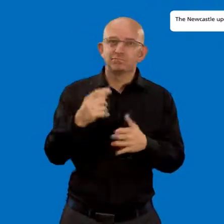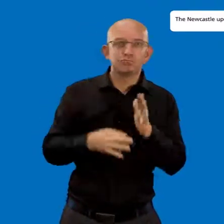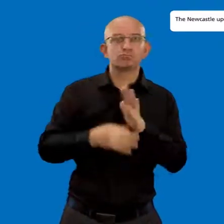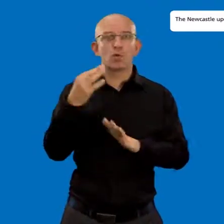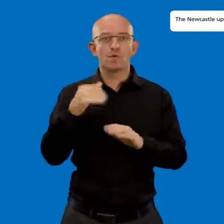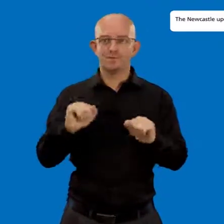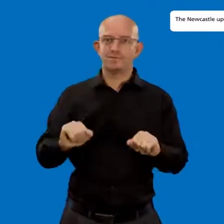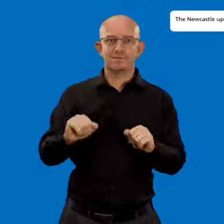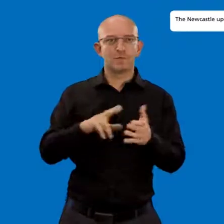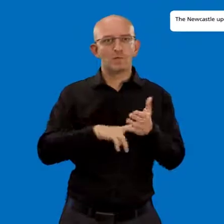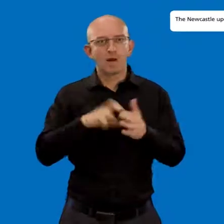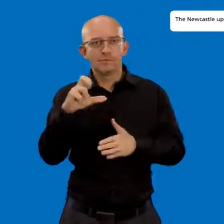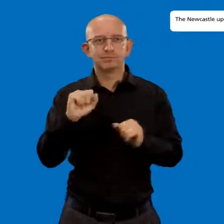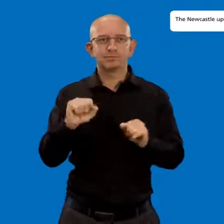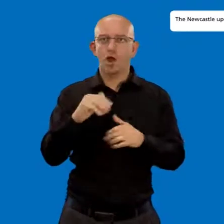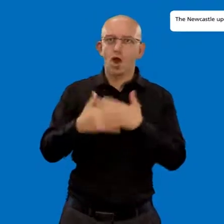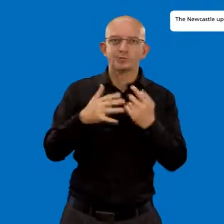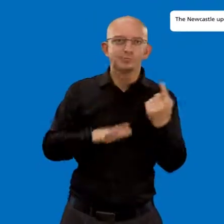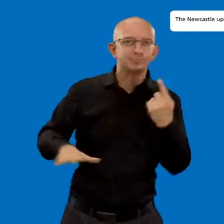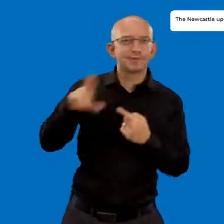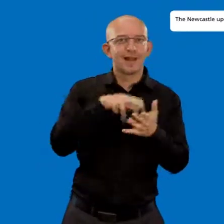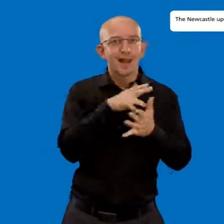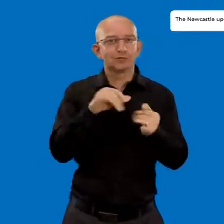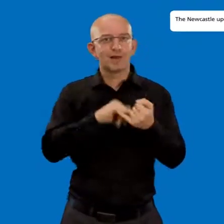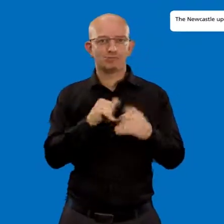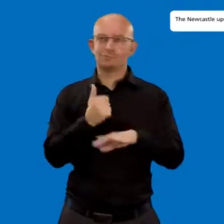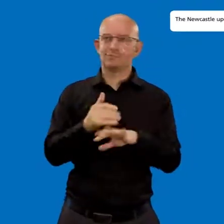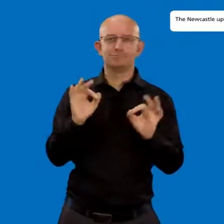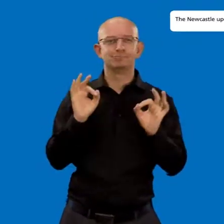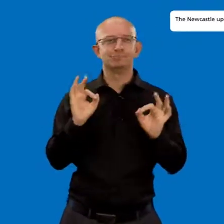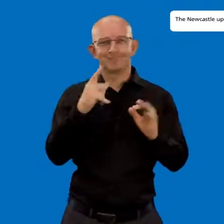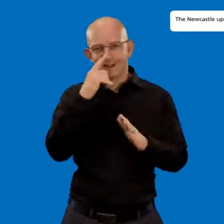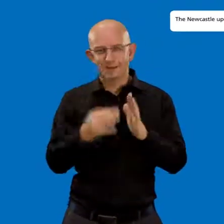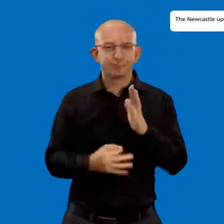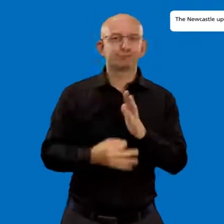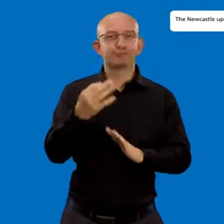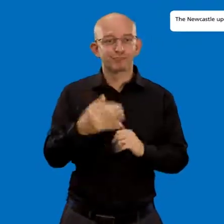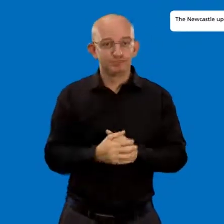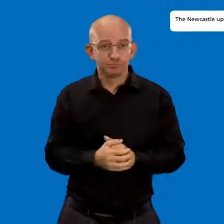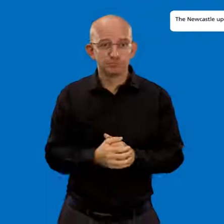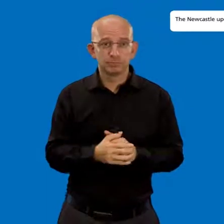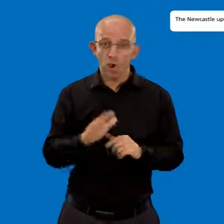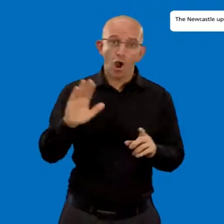or anything that would have made their visit to Newcastle upon Tyne Hospital's NHS Trust a more